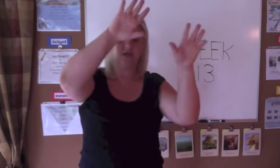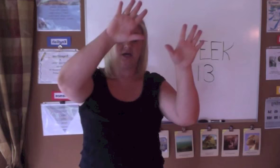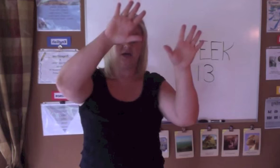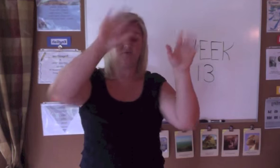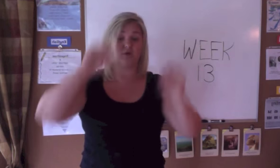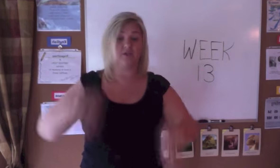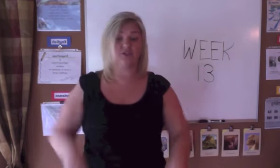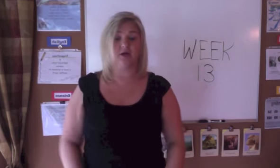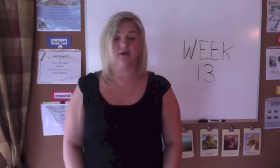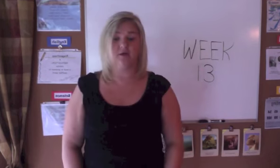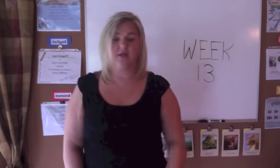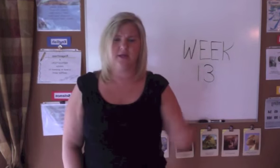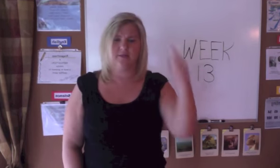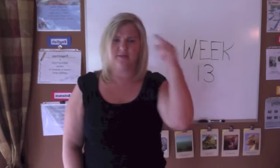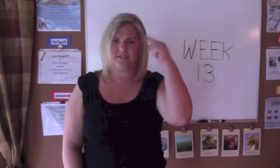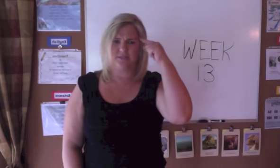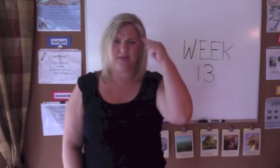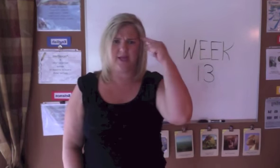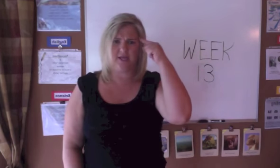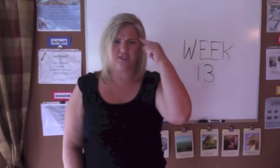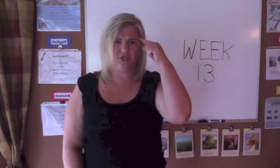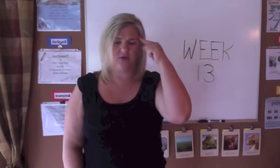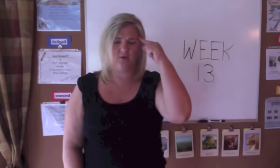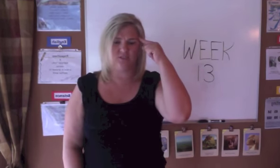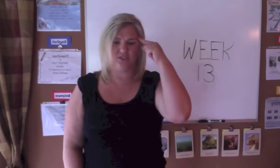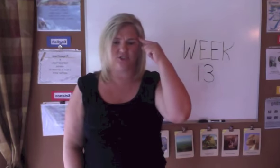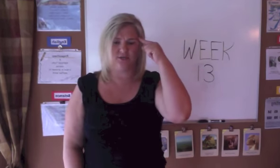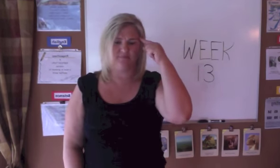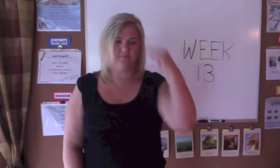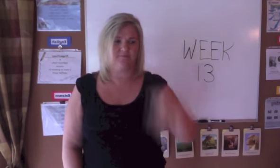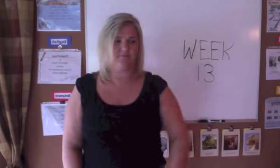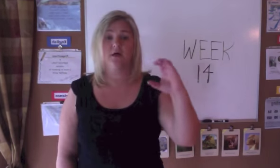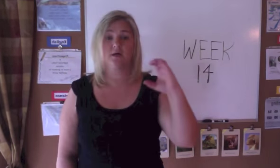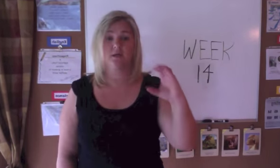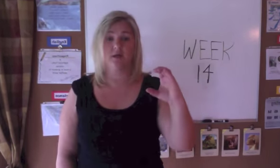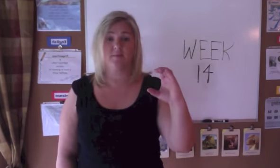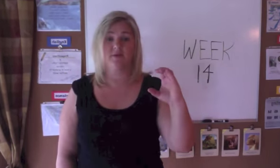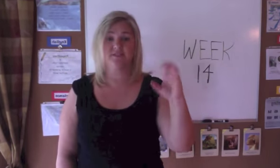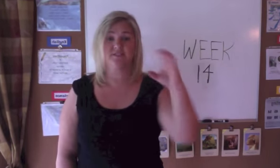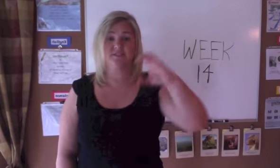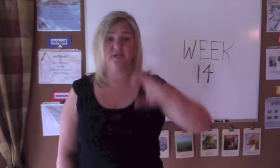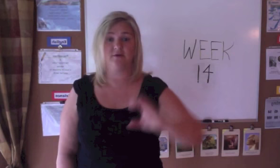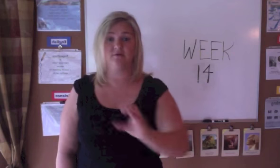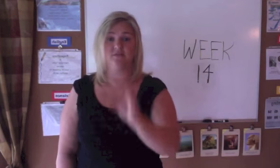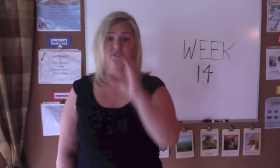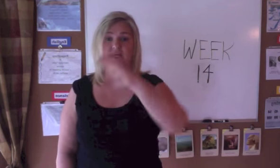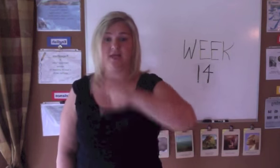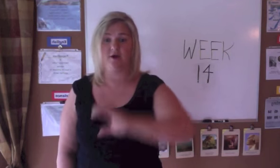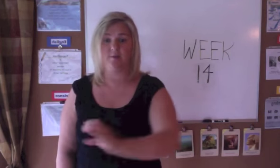of Russia. The Spanish Inquisition. Columbus sails to the